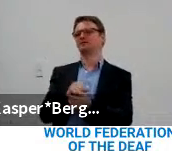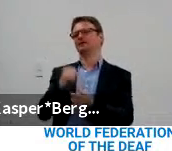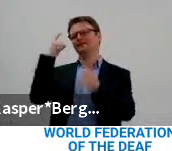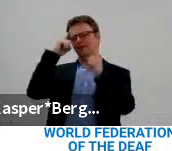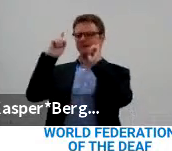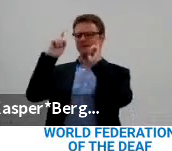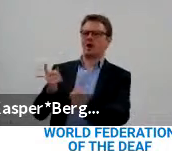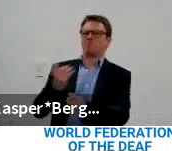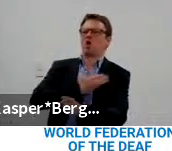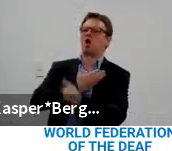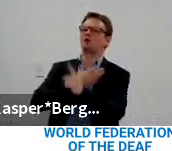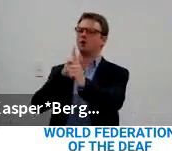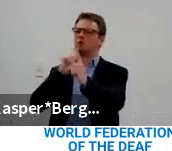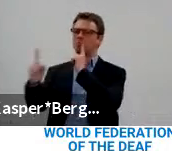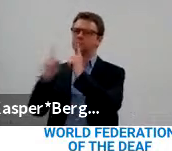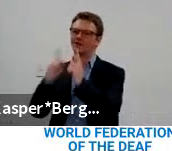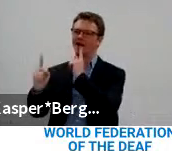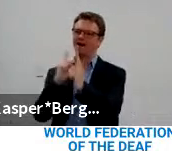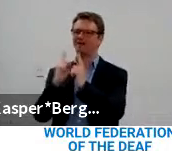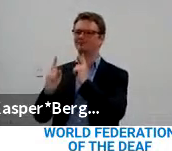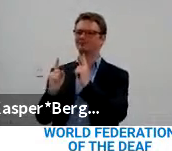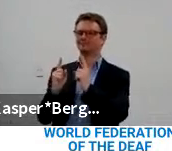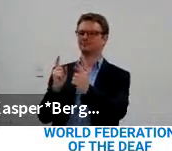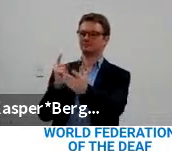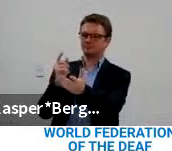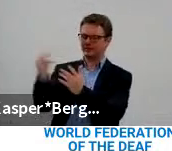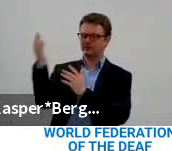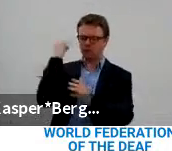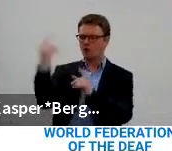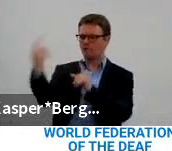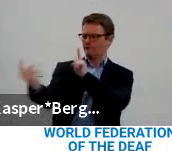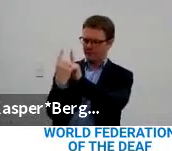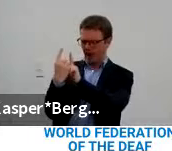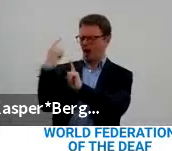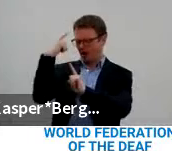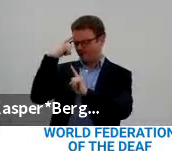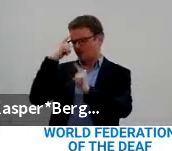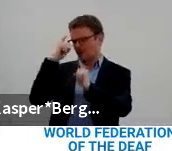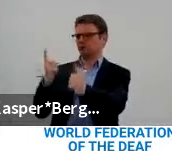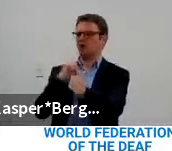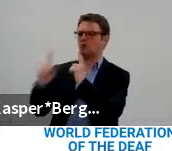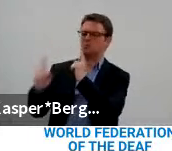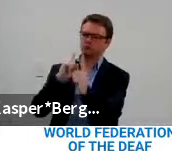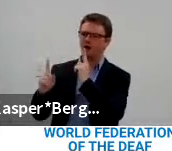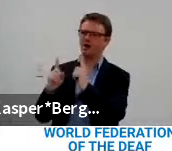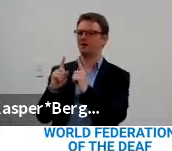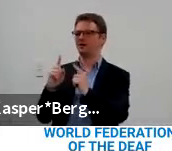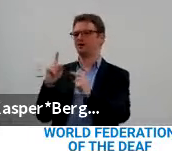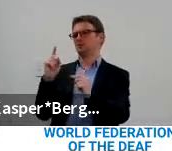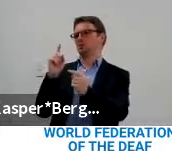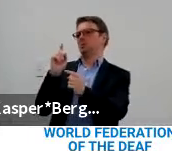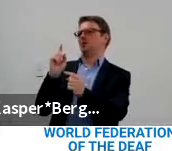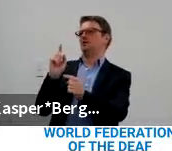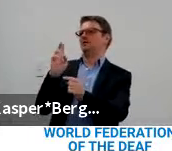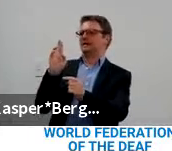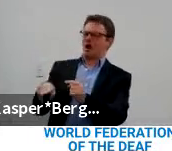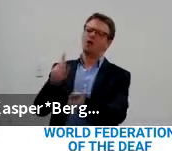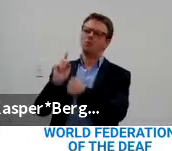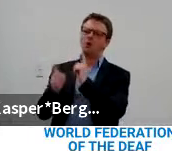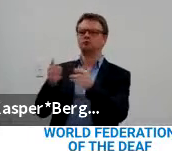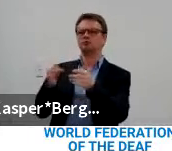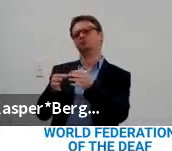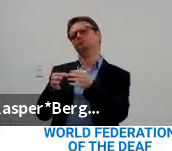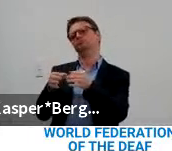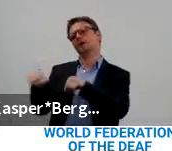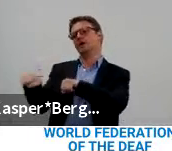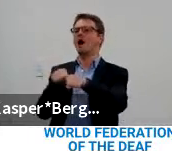readily available in sign language. So the deaf know, or we need to have the pharmacists and healthcare professionals to know some signs, so they will